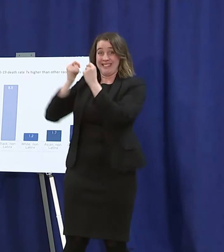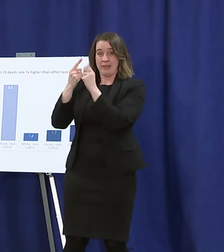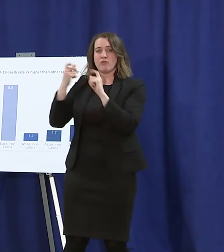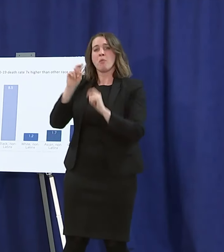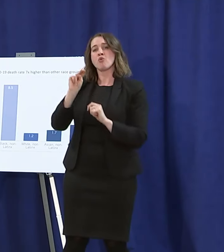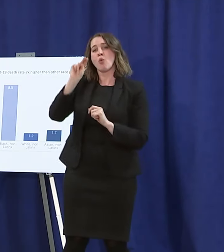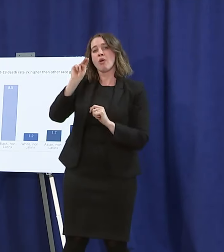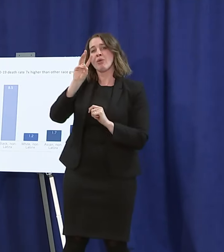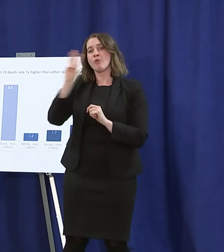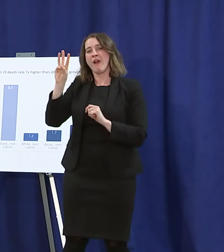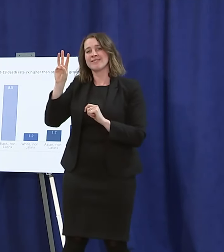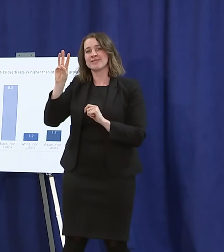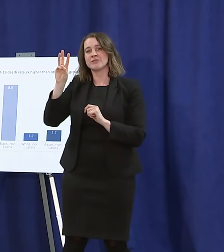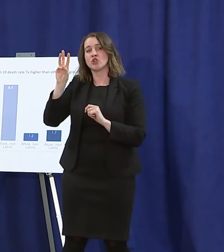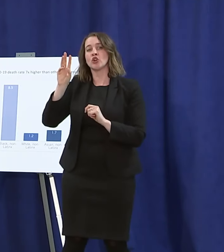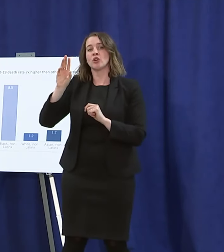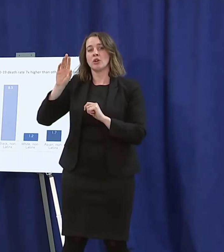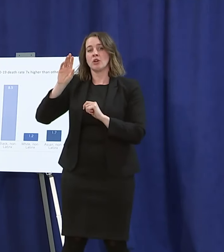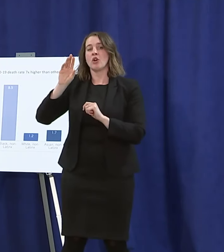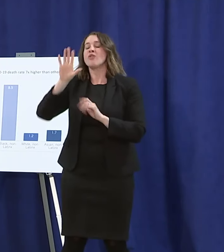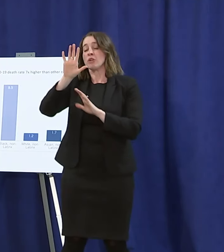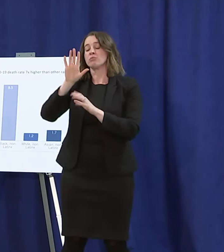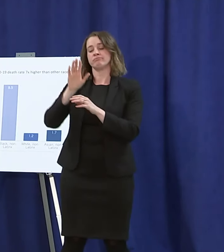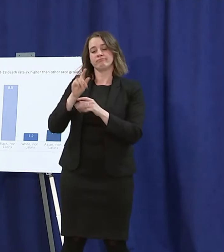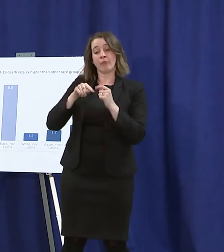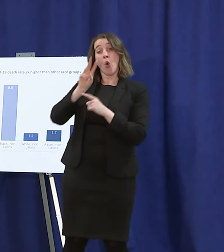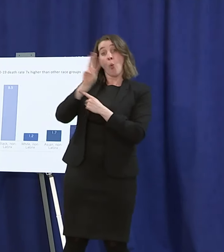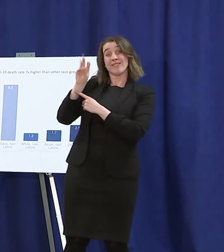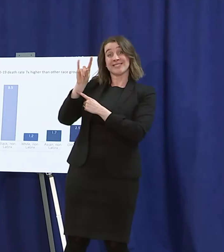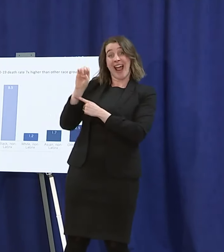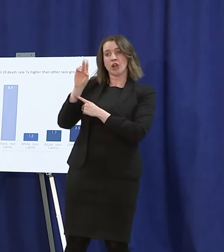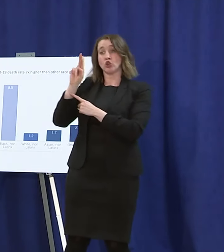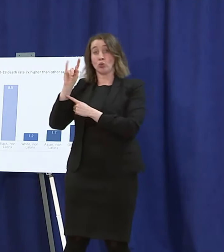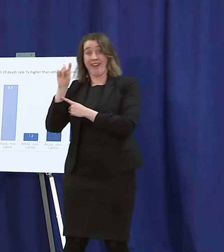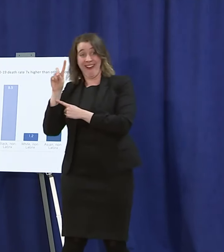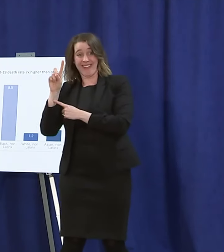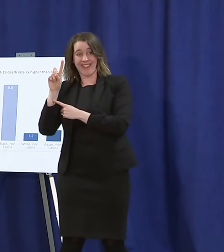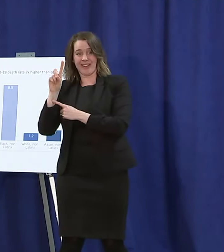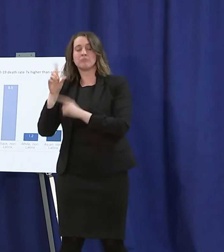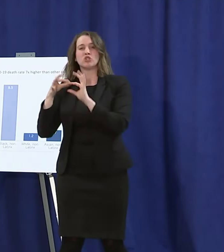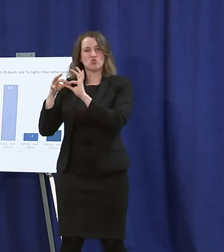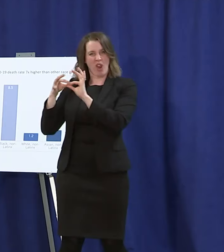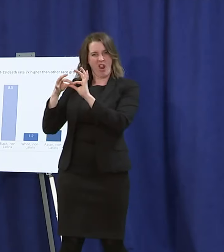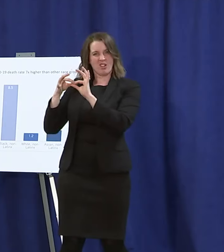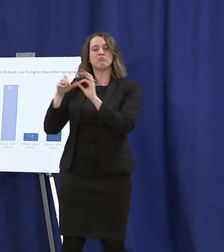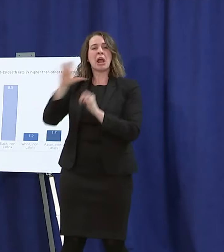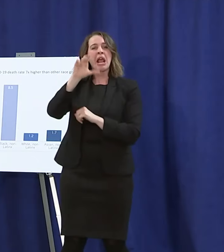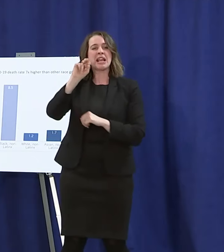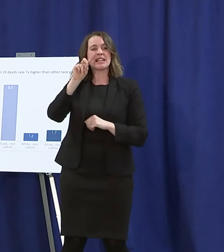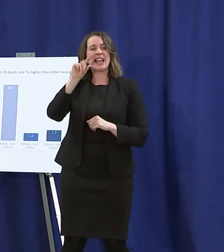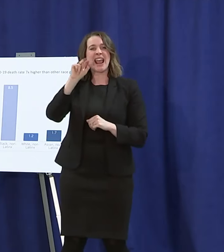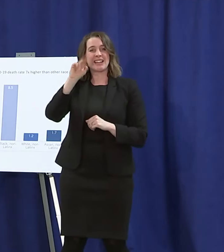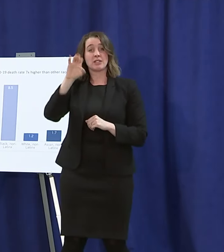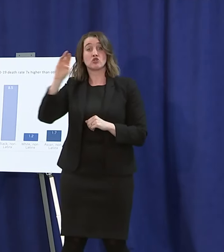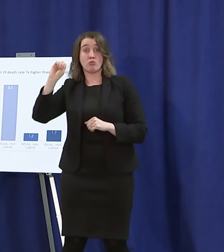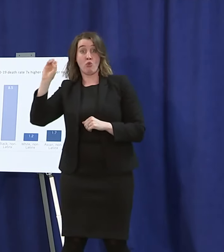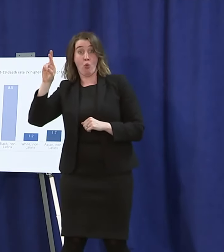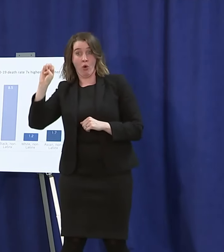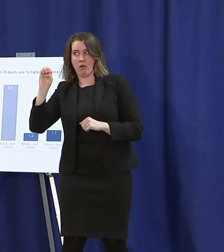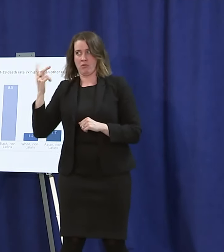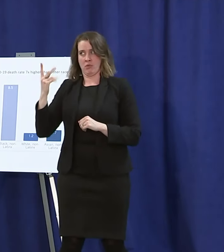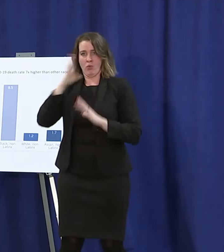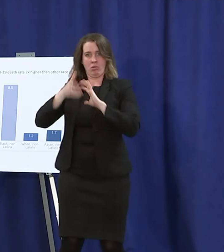United and led in part by this city's Chief Equity Officer, Candace Moore, We will be creating a leadership